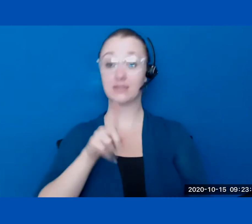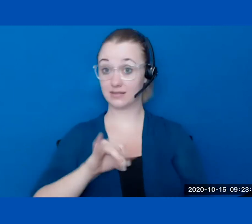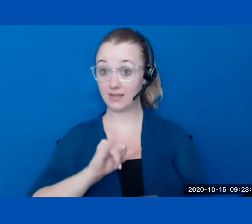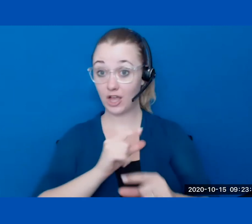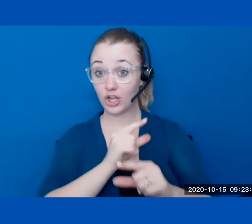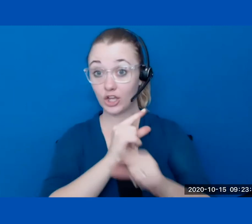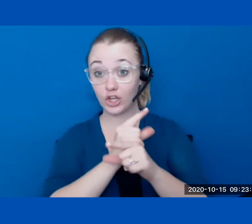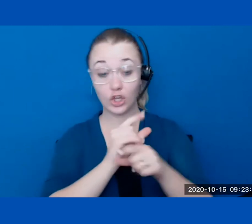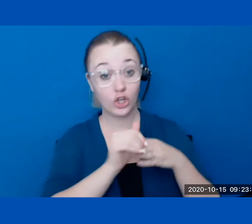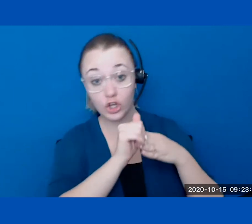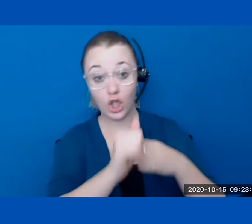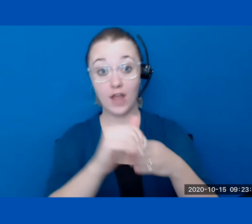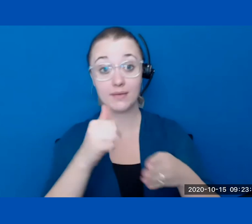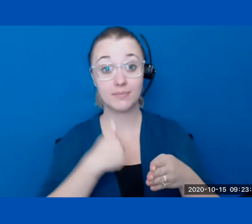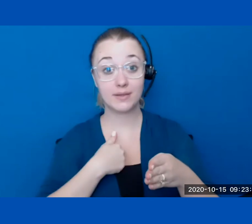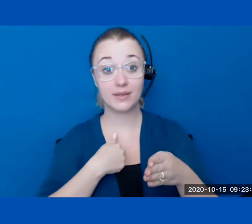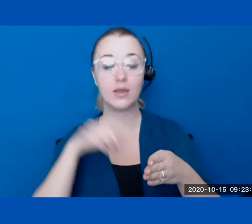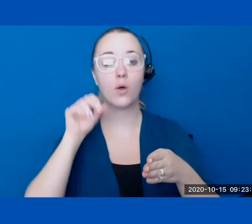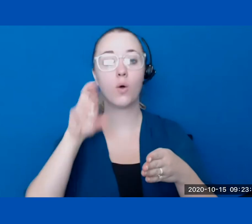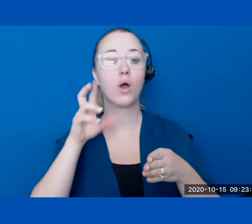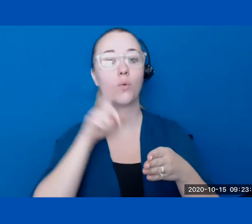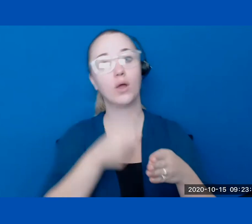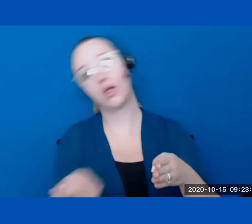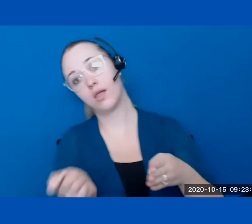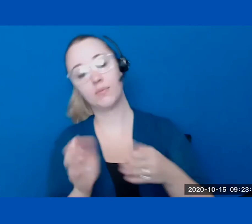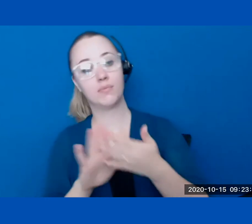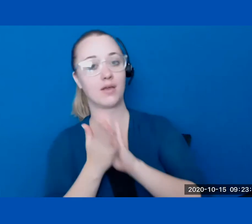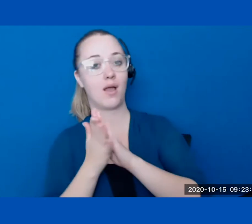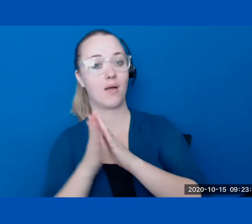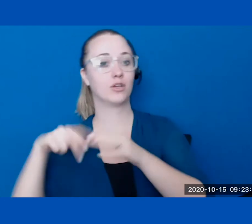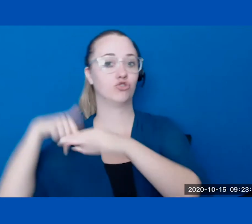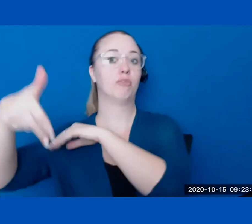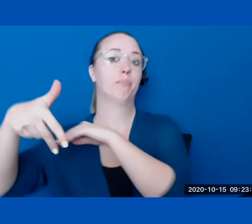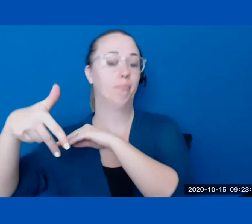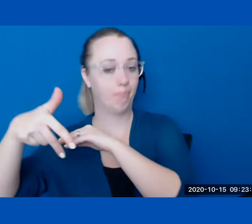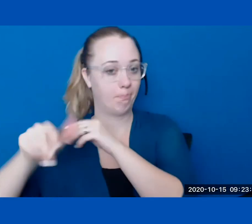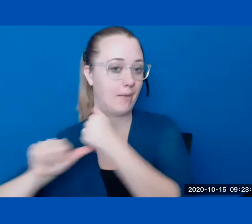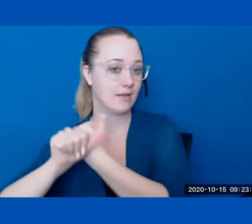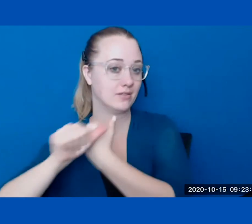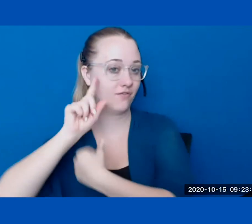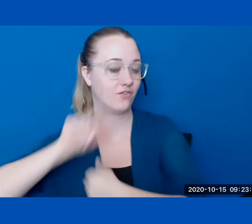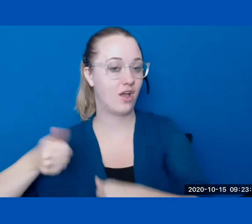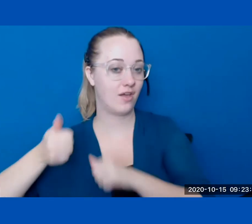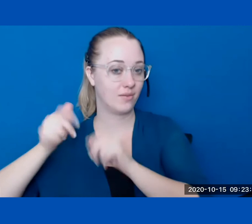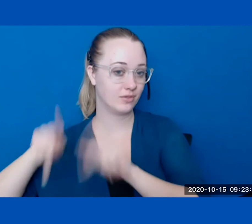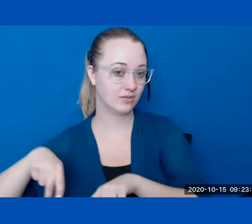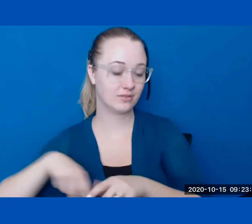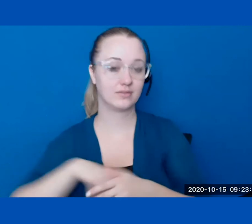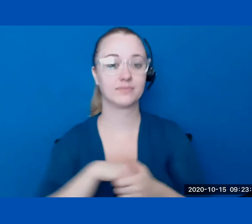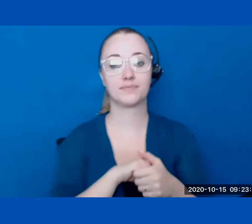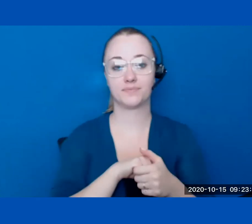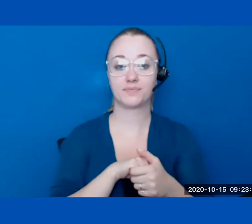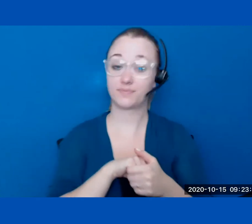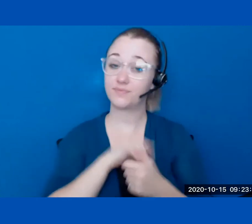be a tripping, you know, a tripping hazard for anybody else? So when I learned